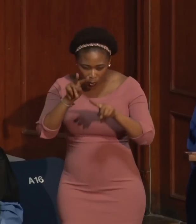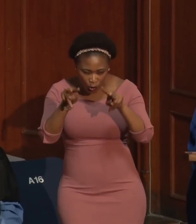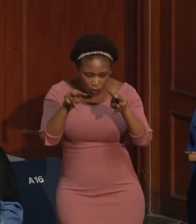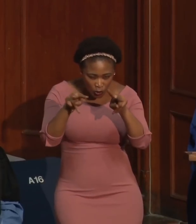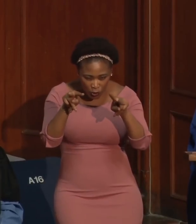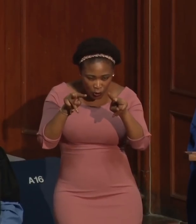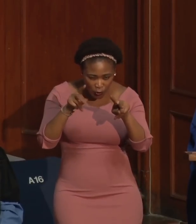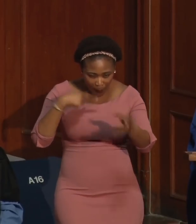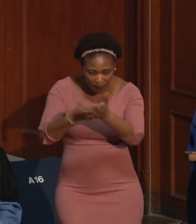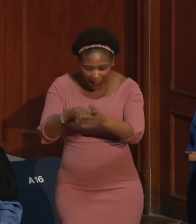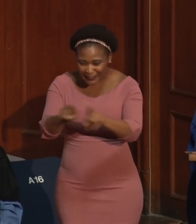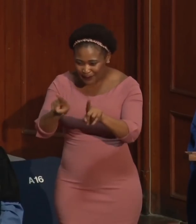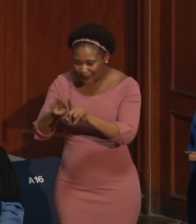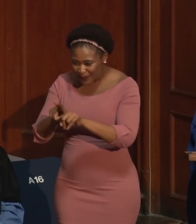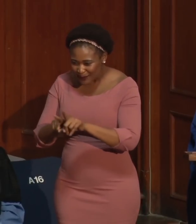thing.